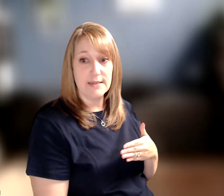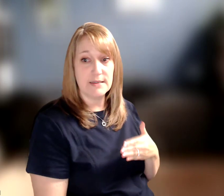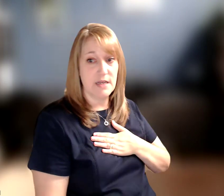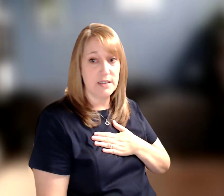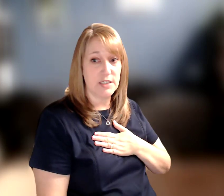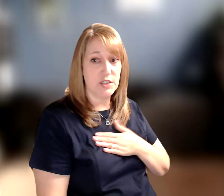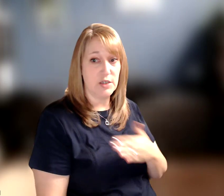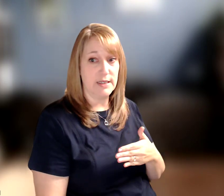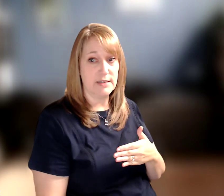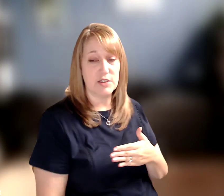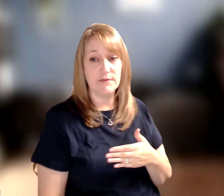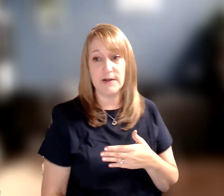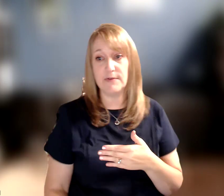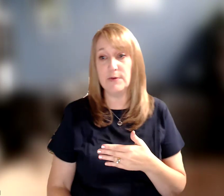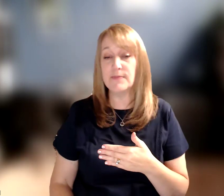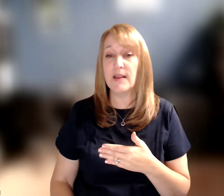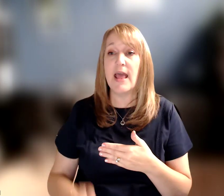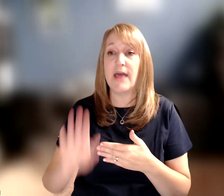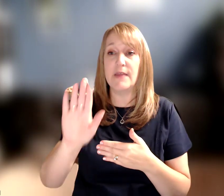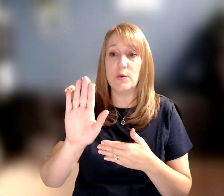It's not touching you, but it's just in front of you. And then you want